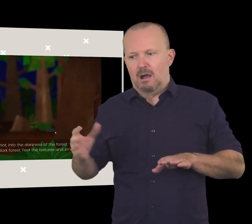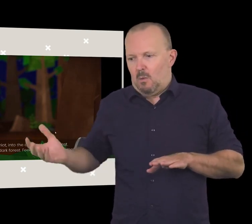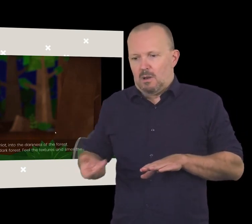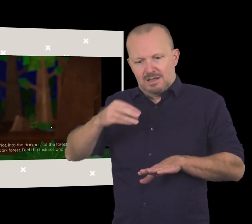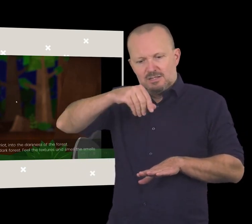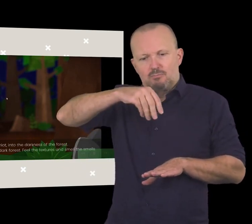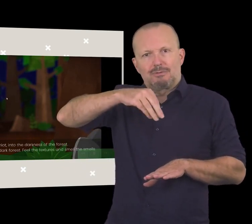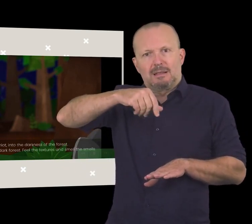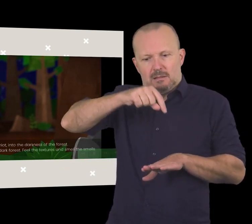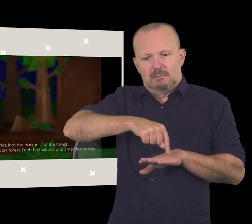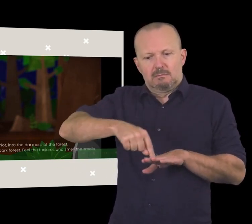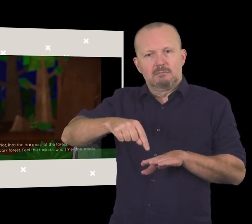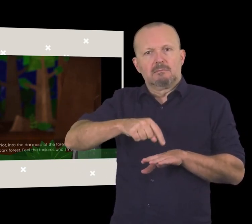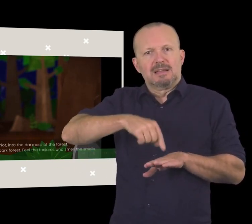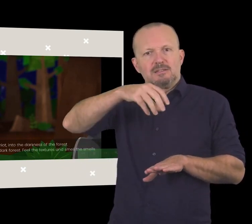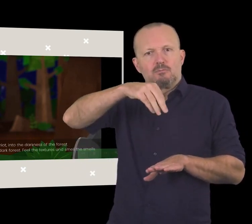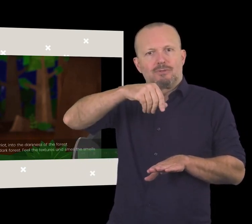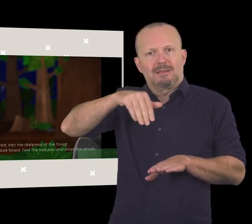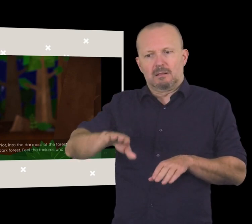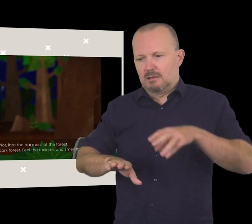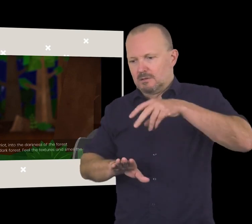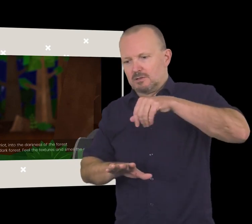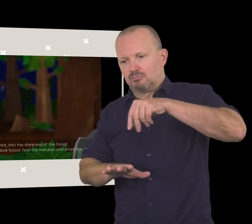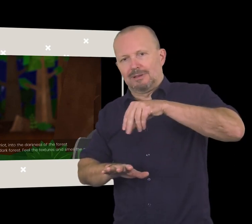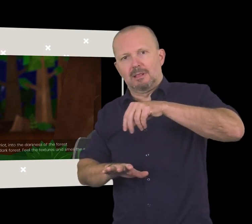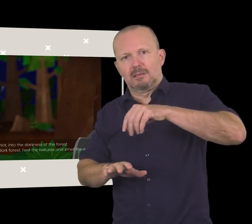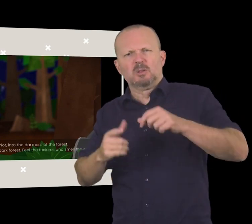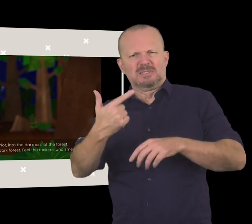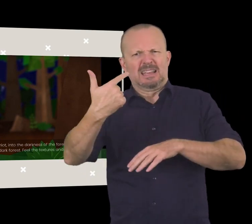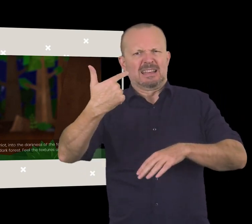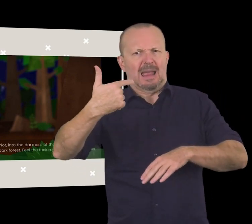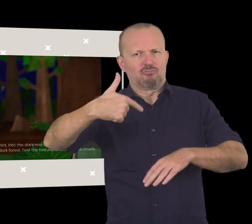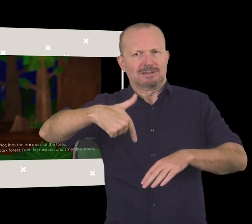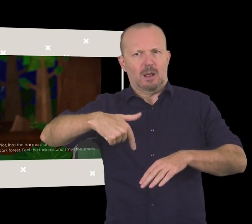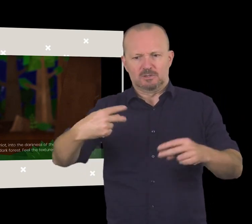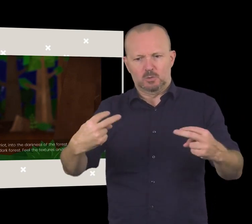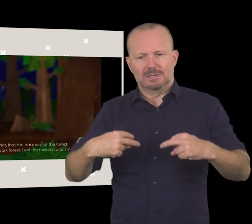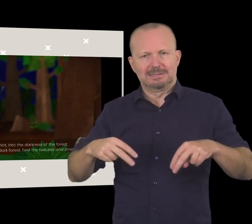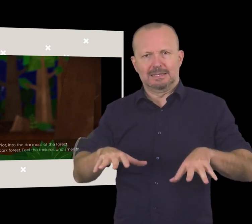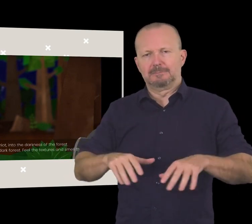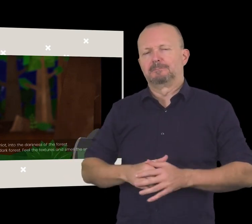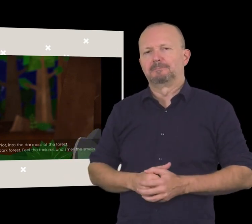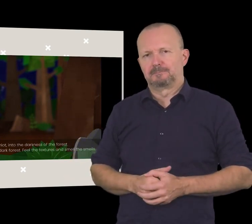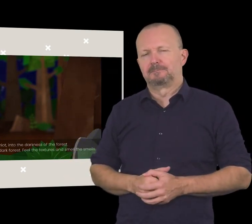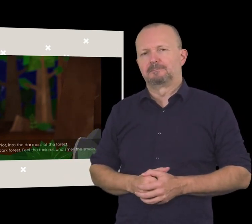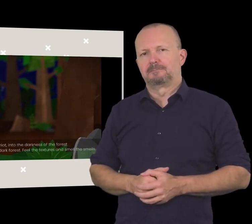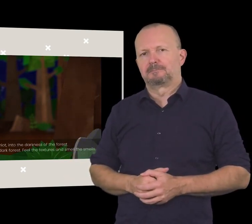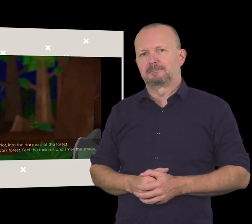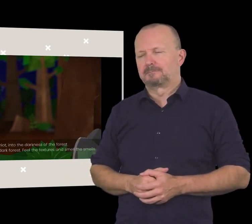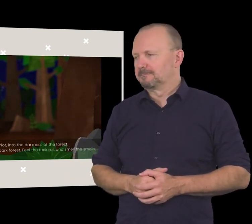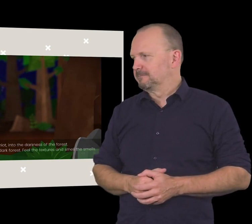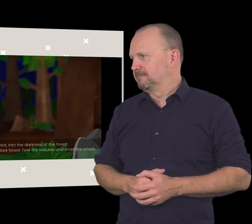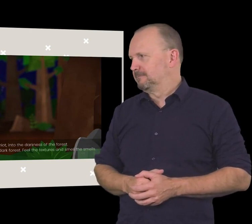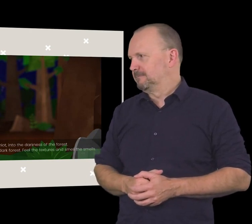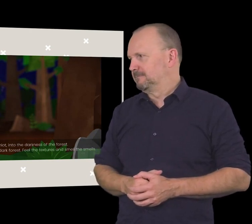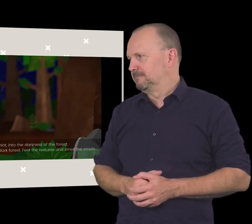sprinkle it on my feet. So you might not be able to see my feet here, but I'm just going to move this down. So you can see me here.